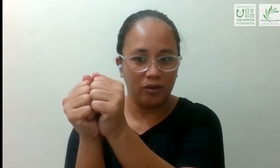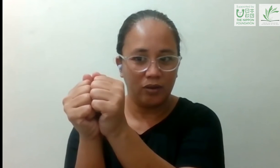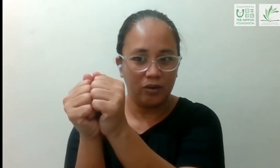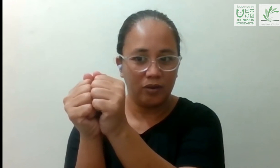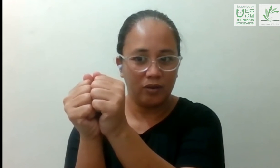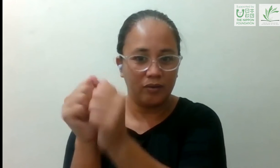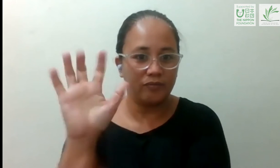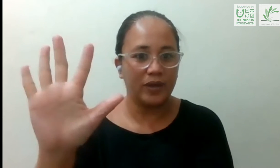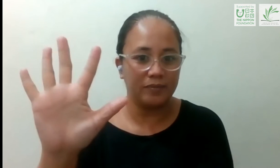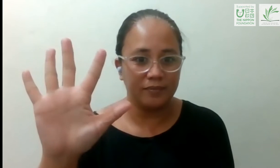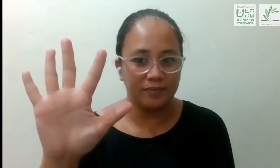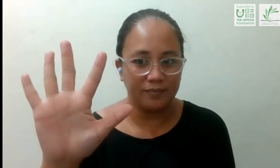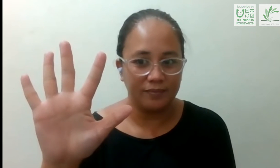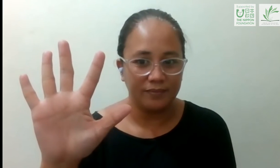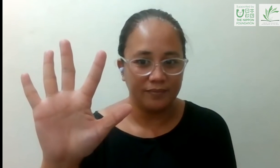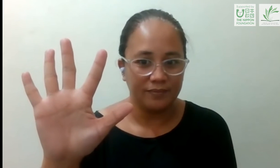5.